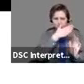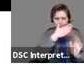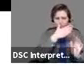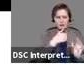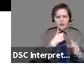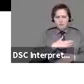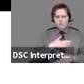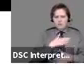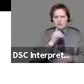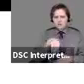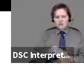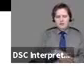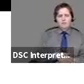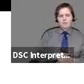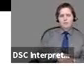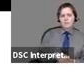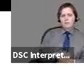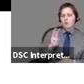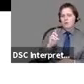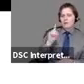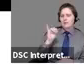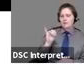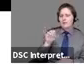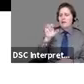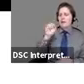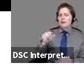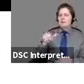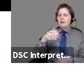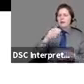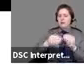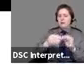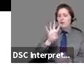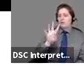appreciate it. Yes, and that crisis line is